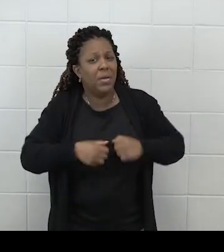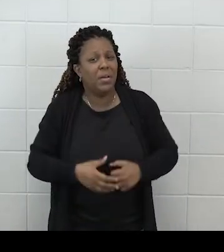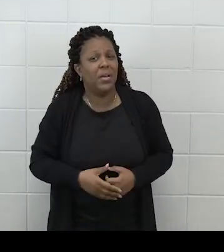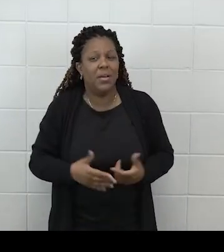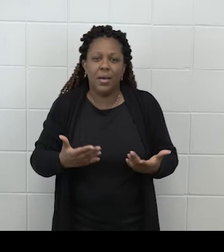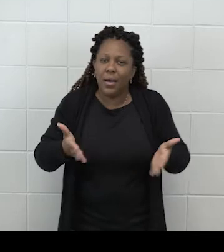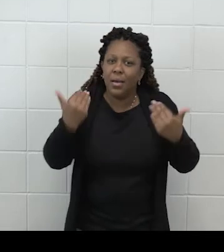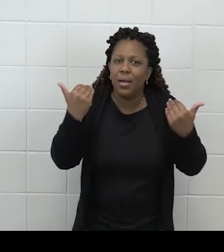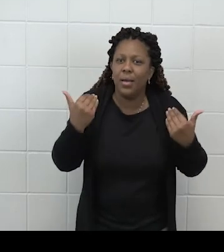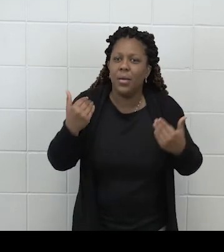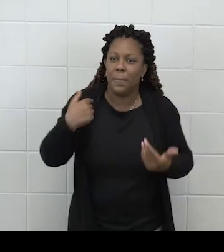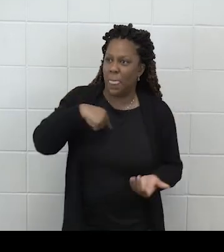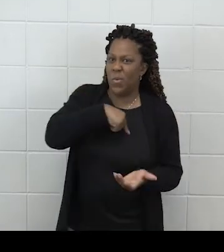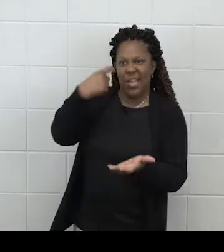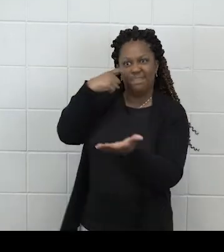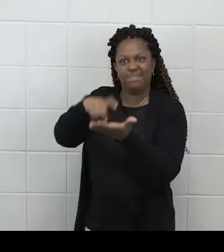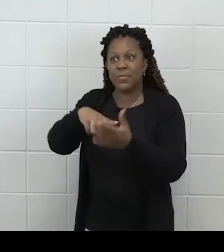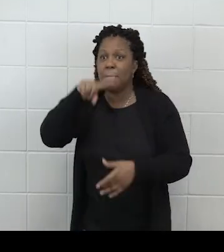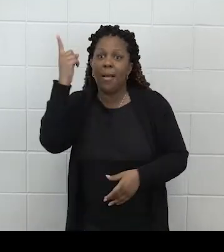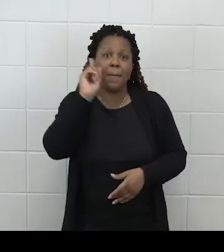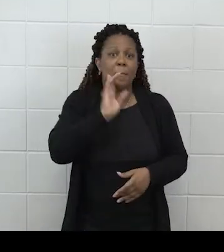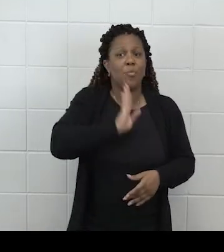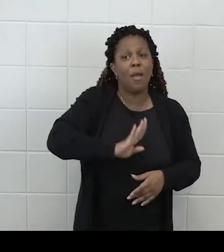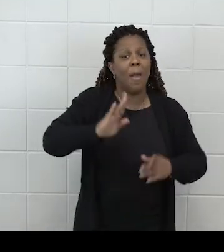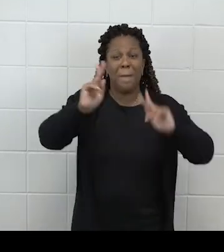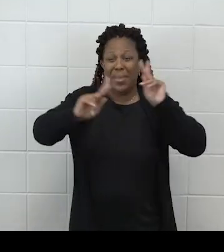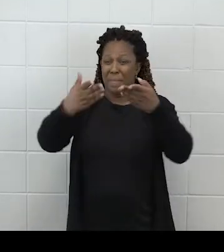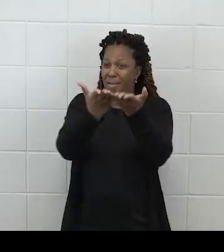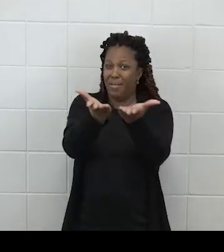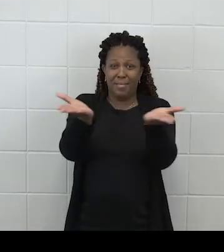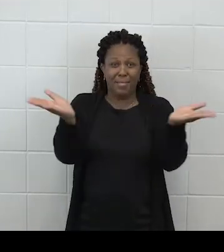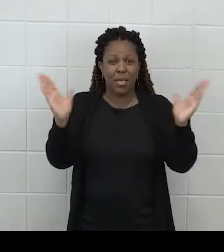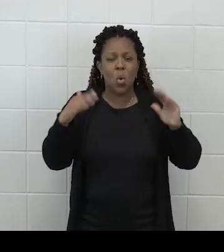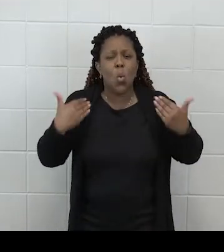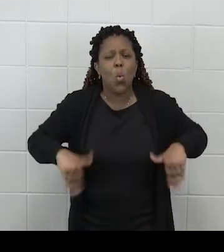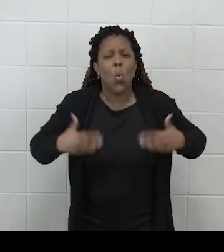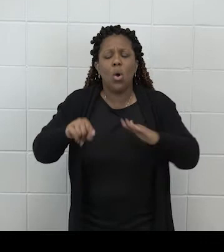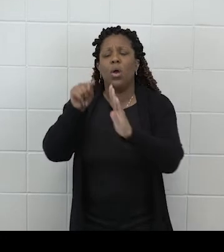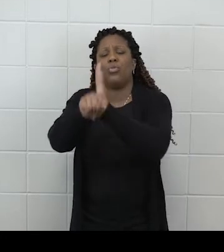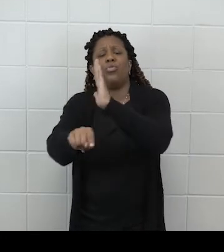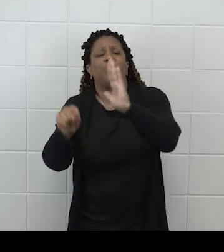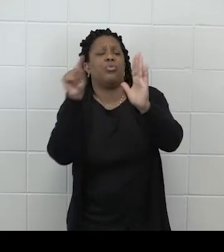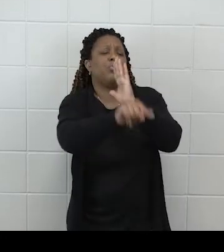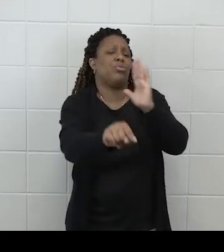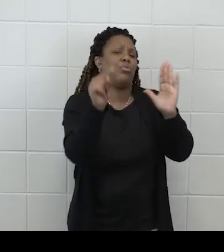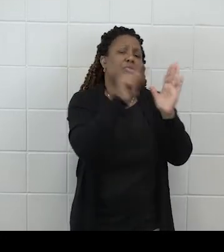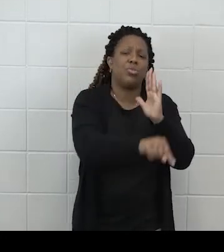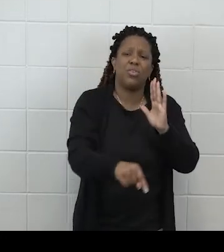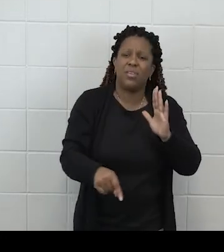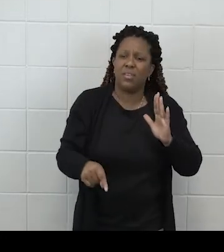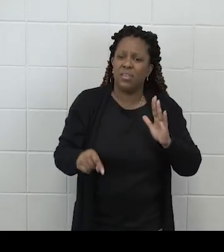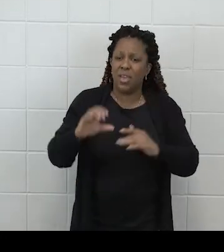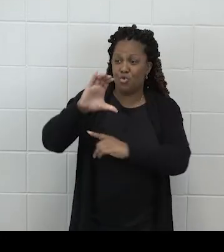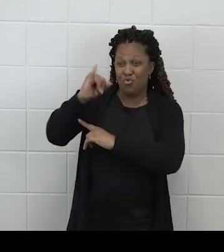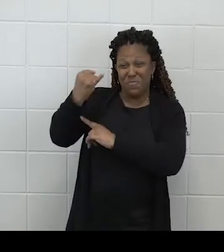women killed extrajudicially. Let us weep at a criminal justice system, which is neither blind